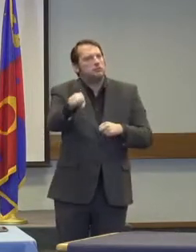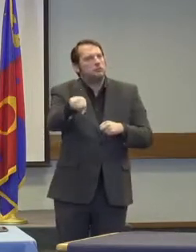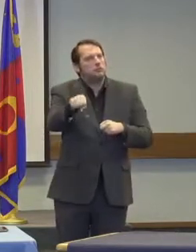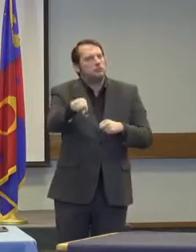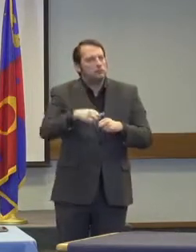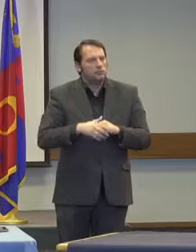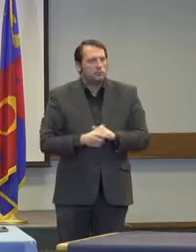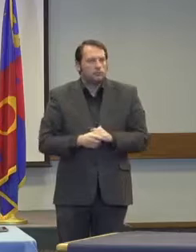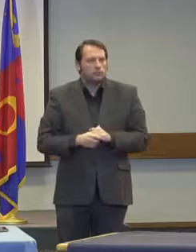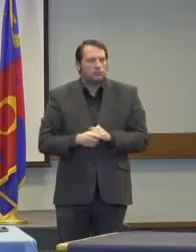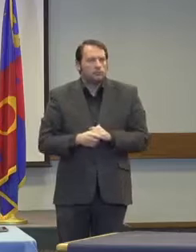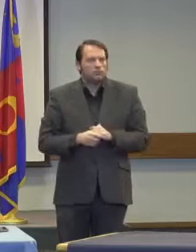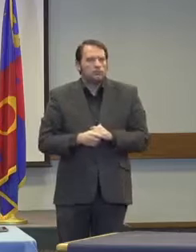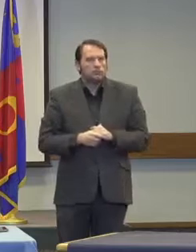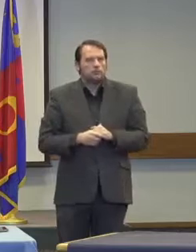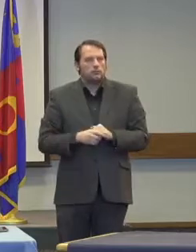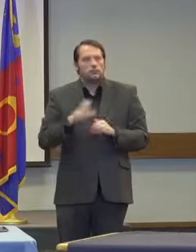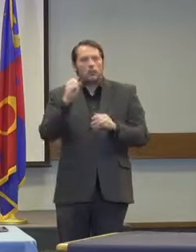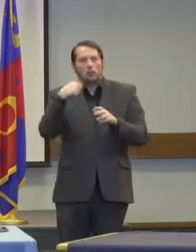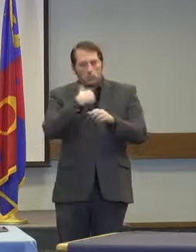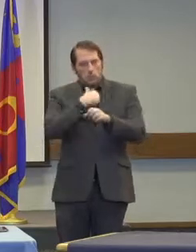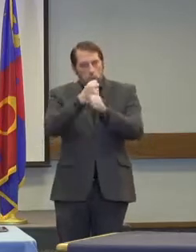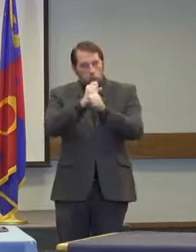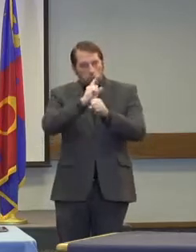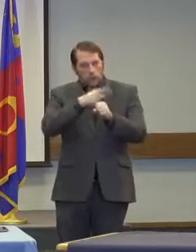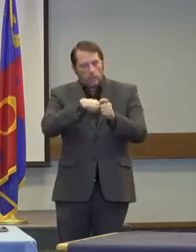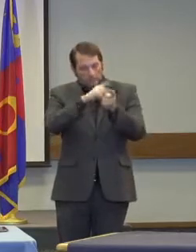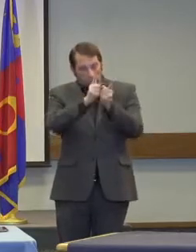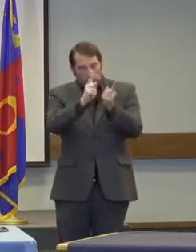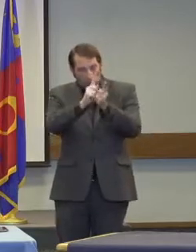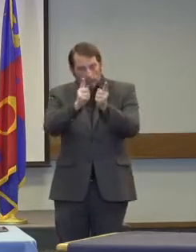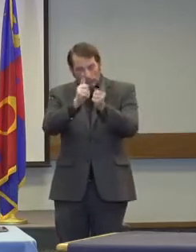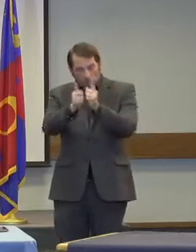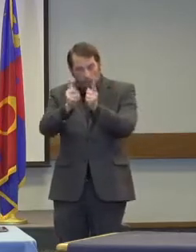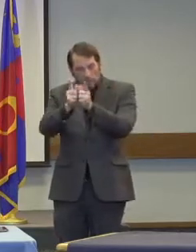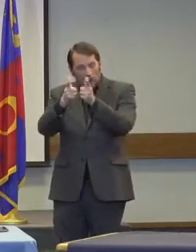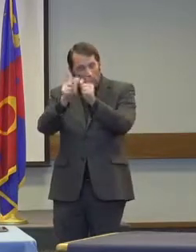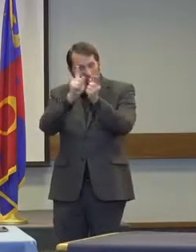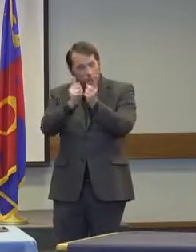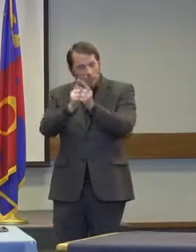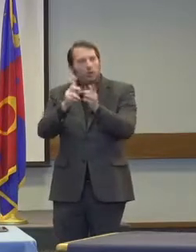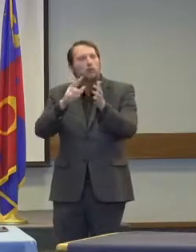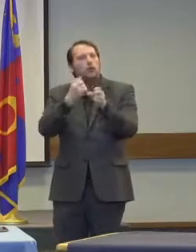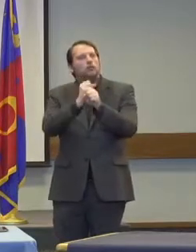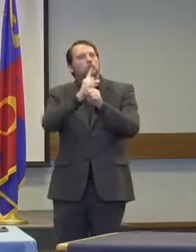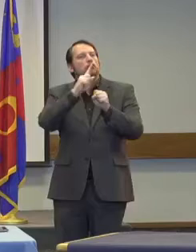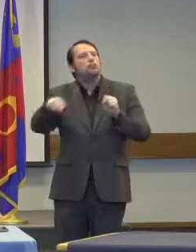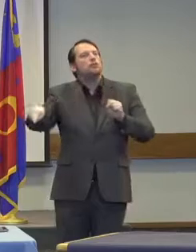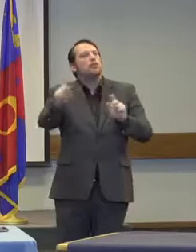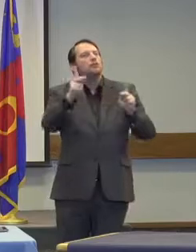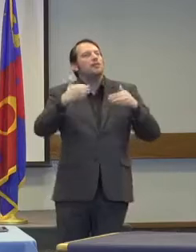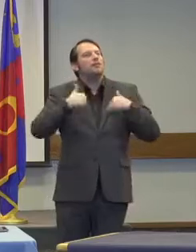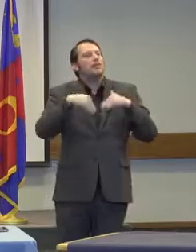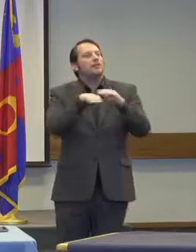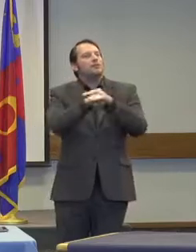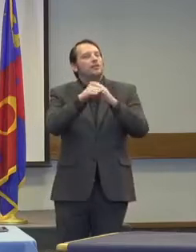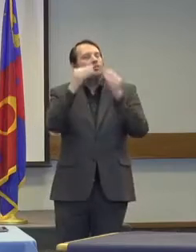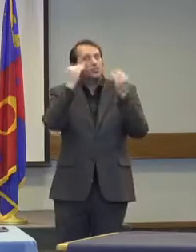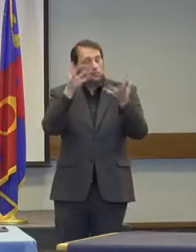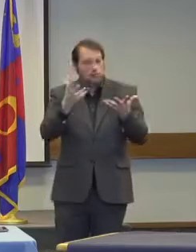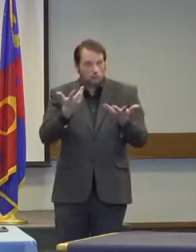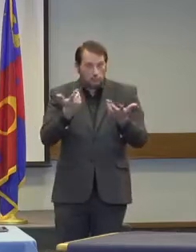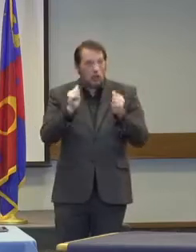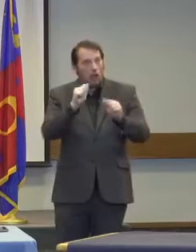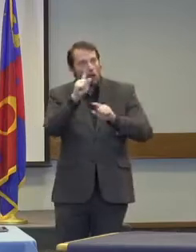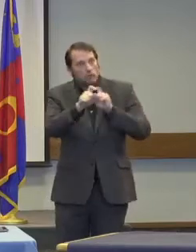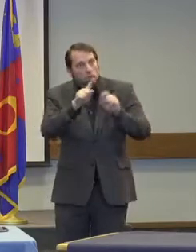of a fuller discussion that we'll be able to have by having more time dedicated to answering questions. I want to acknowledge all the